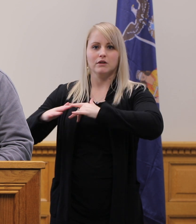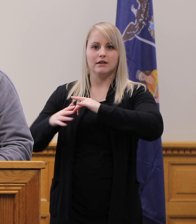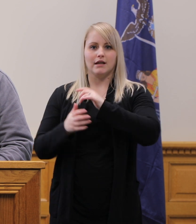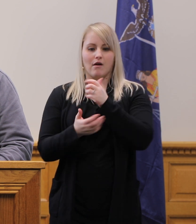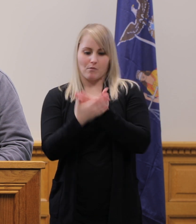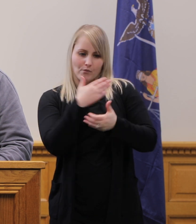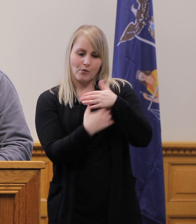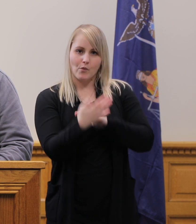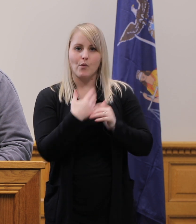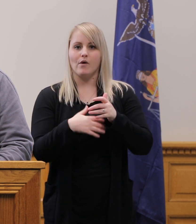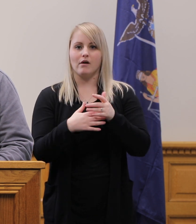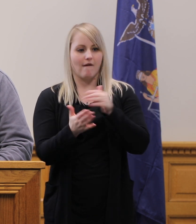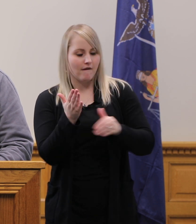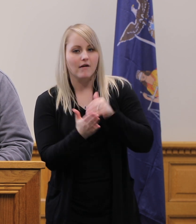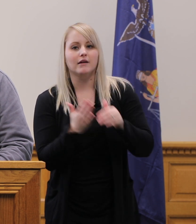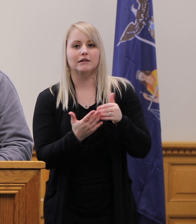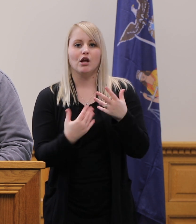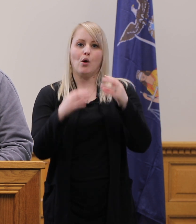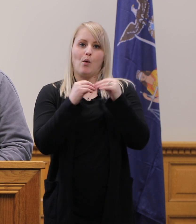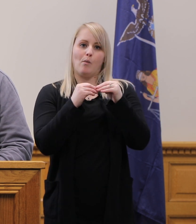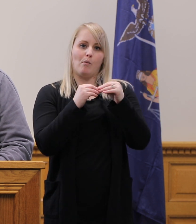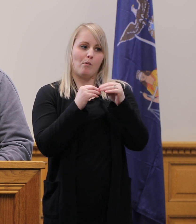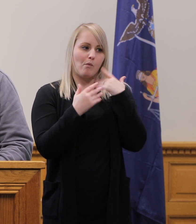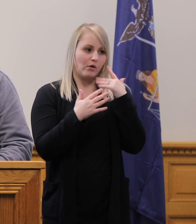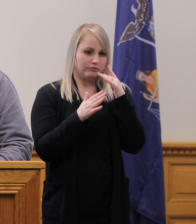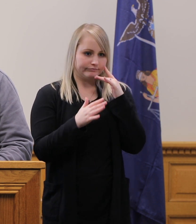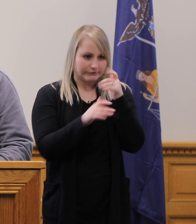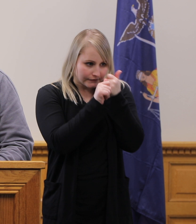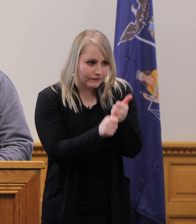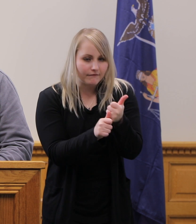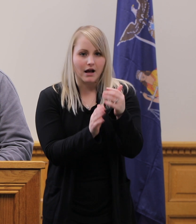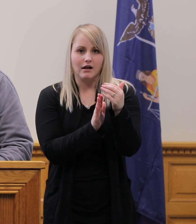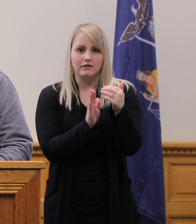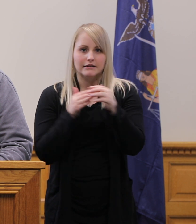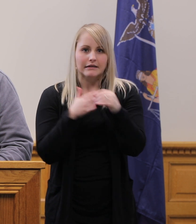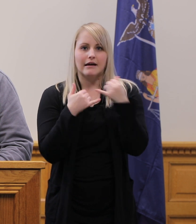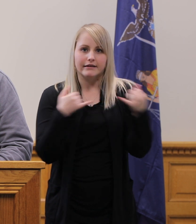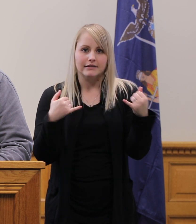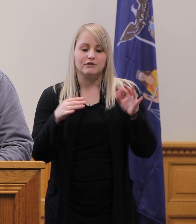steps you take, the better you are protected against COVID-19. Thank you for doing your part.